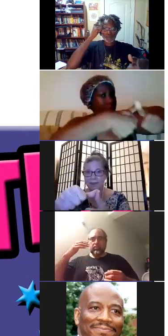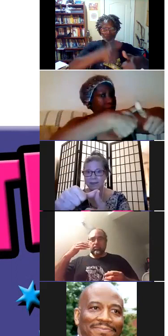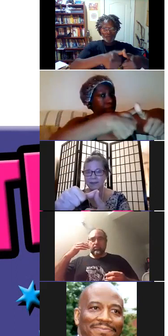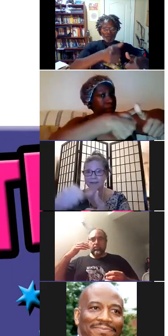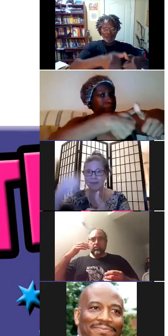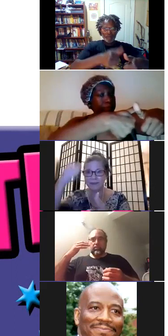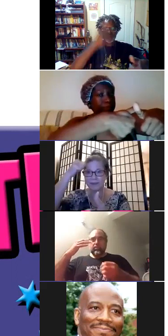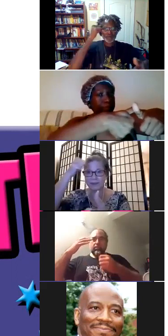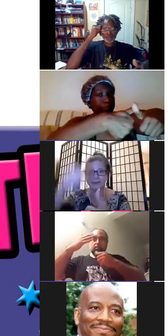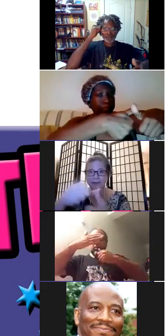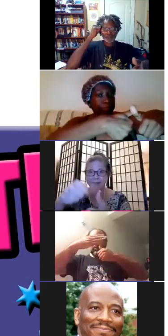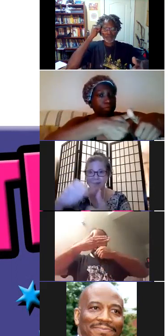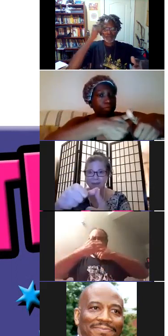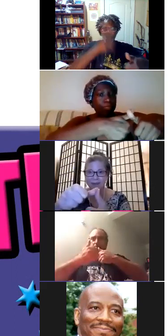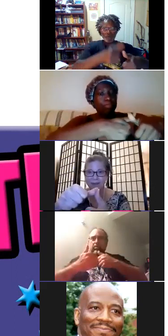Remember.